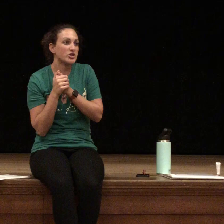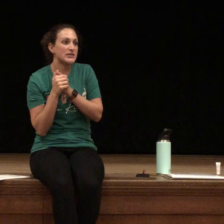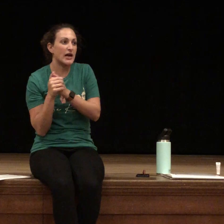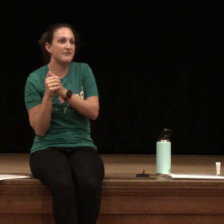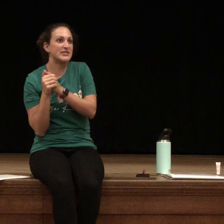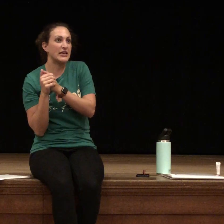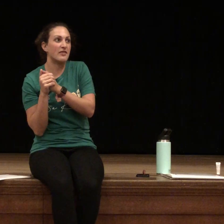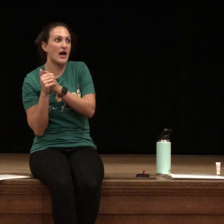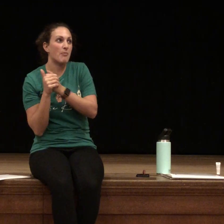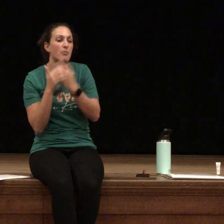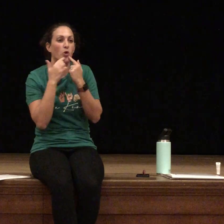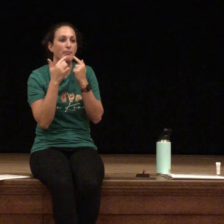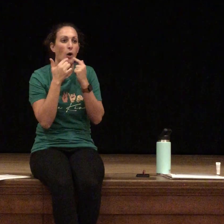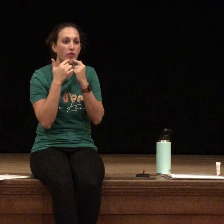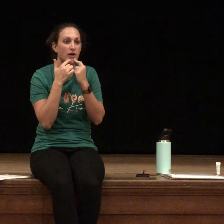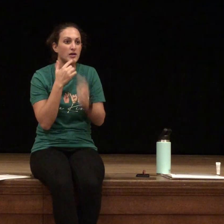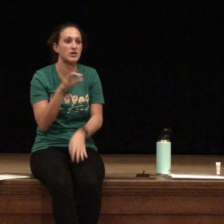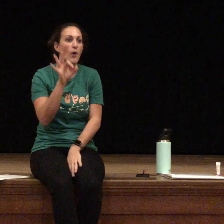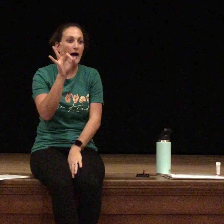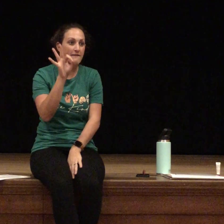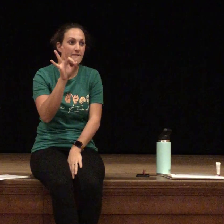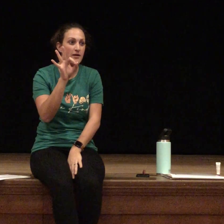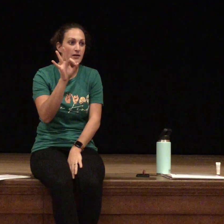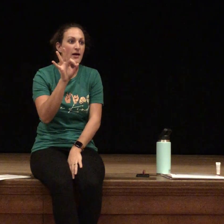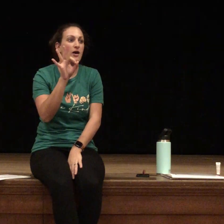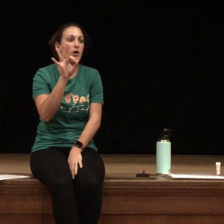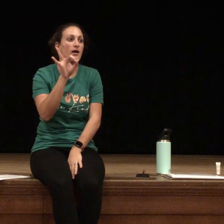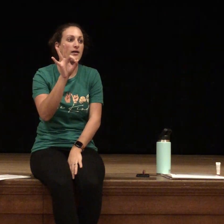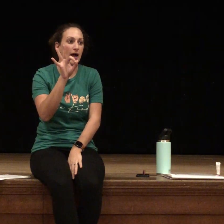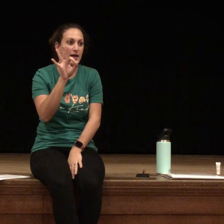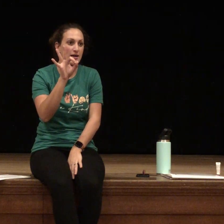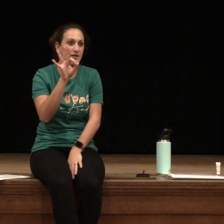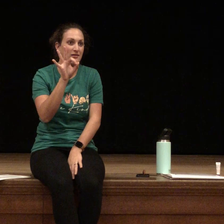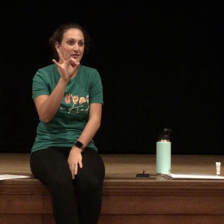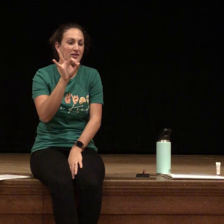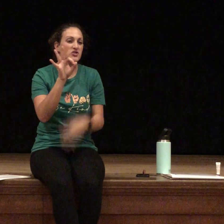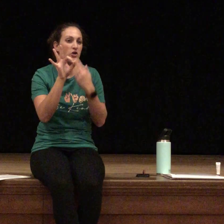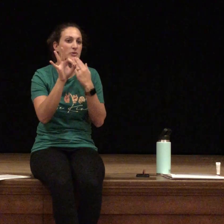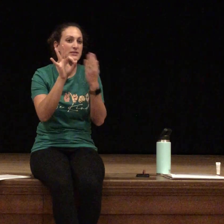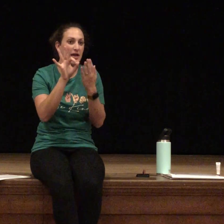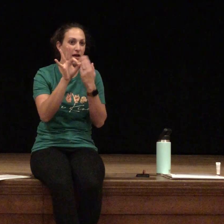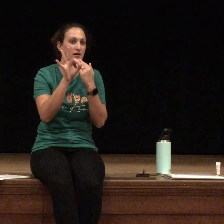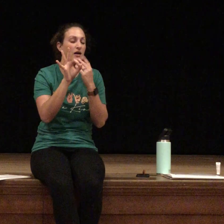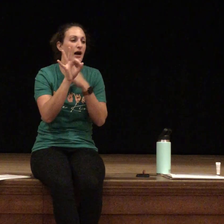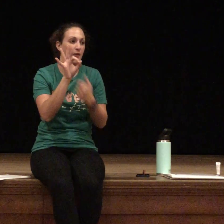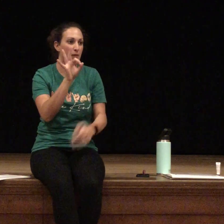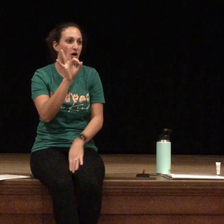situations, I've seen them more mouth it, so F or 9. So they almost say it on their mouth to